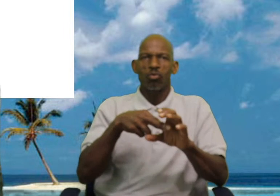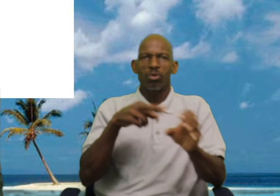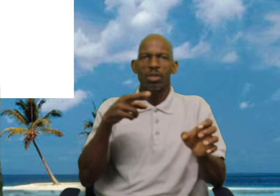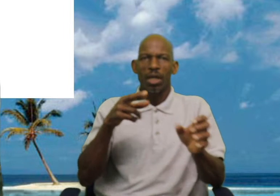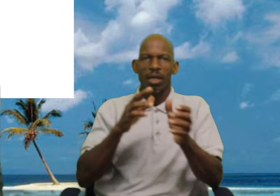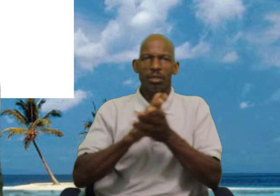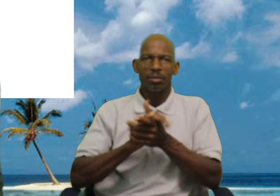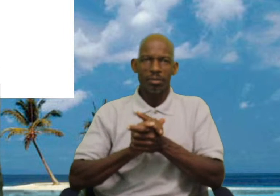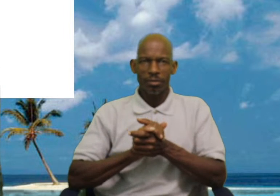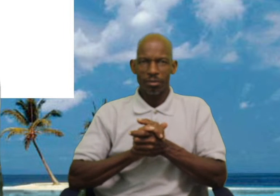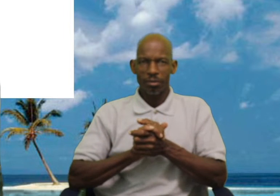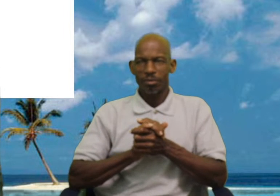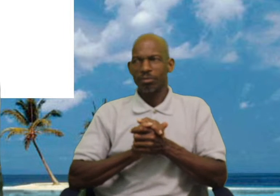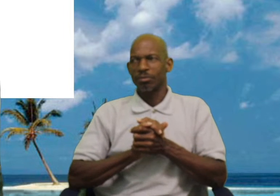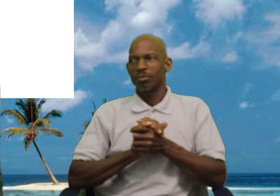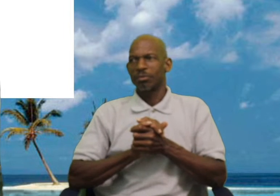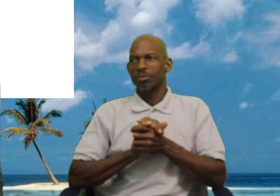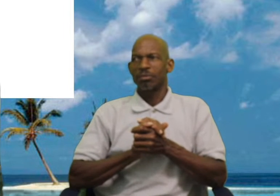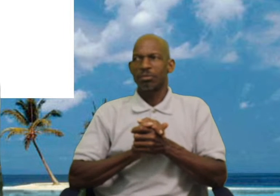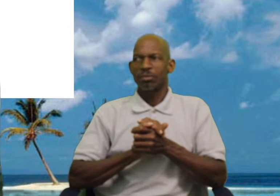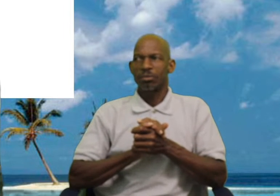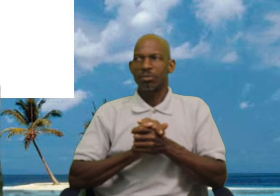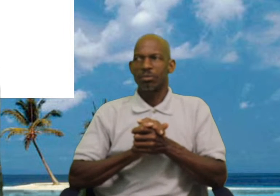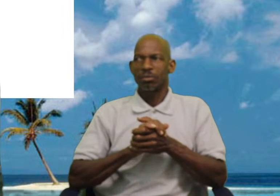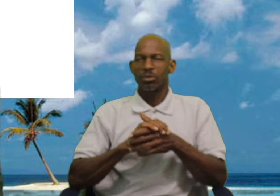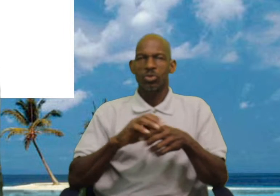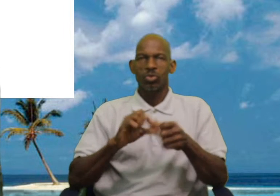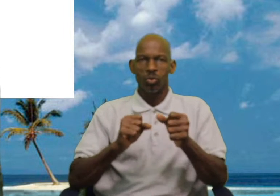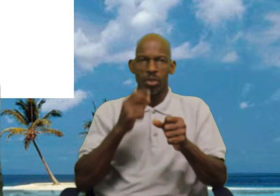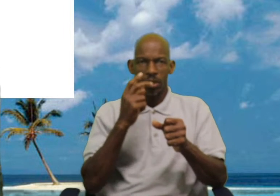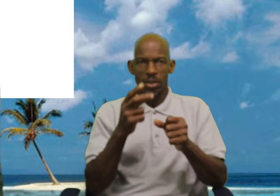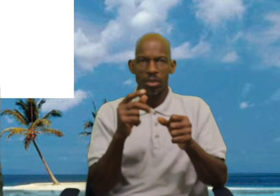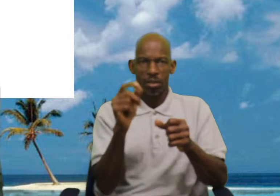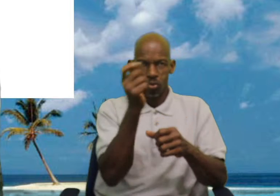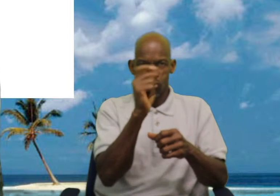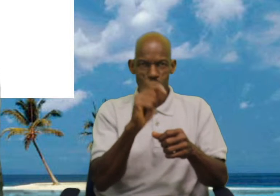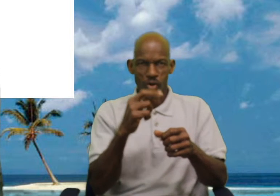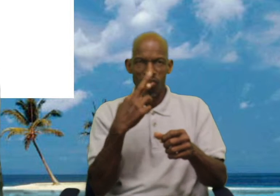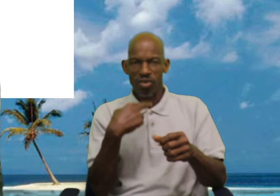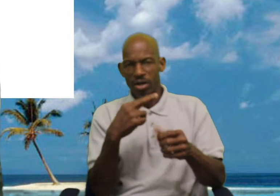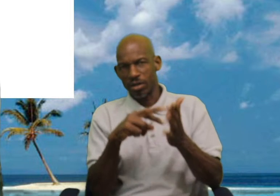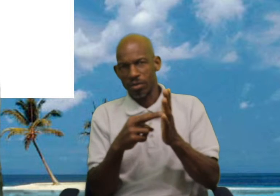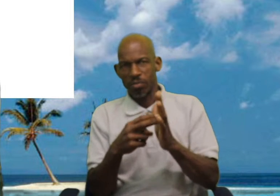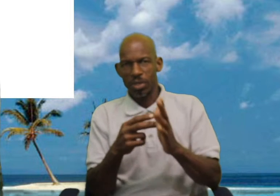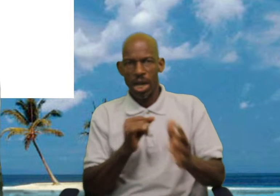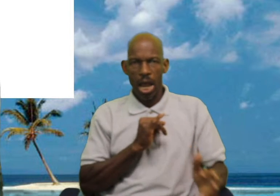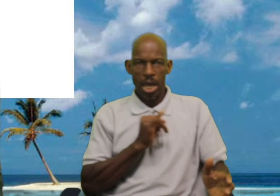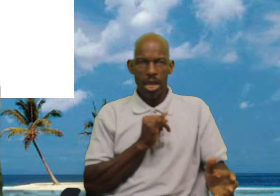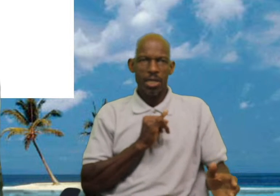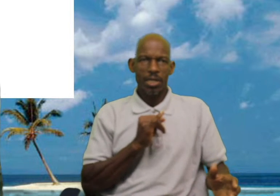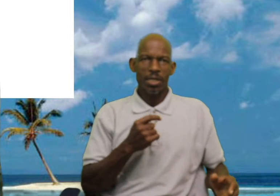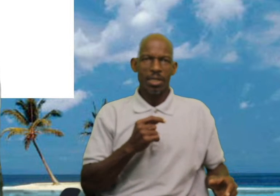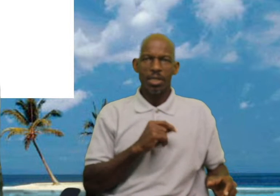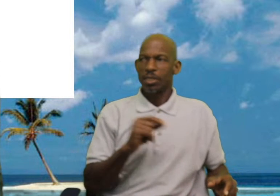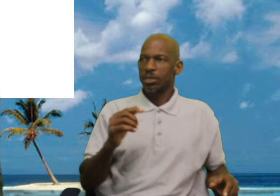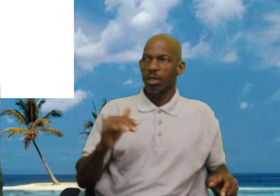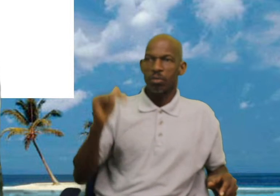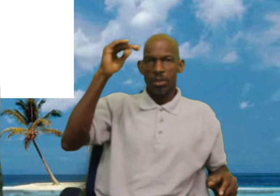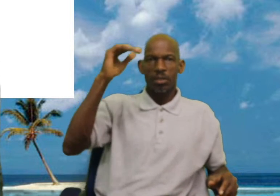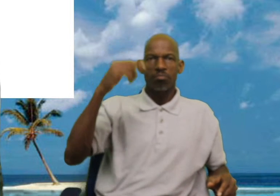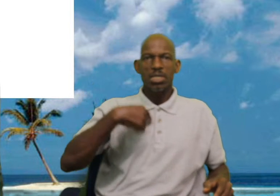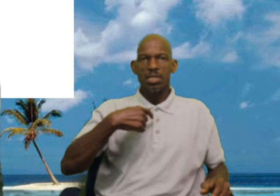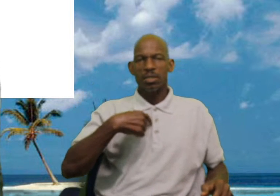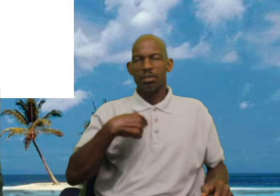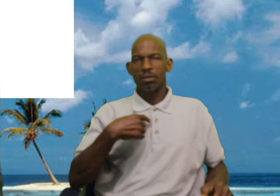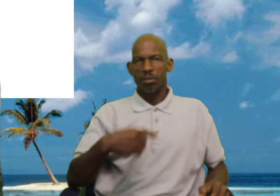red person, is you. All right? So, going again, reviewing.